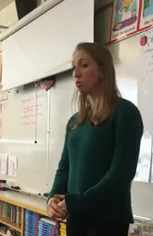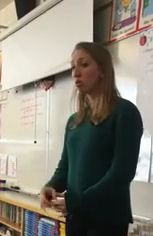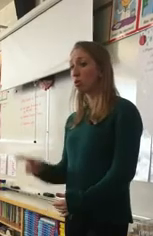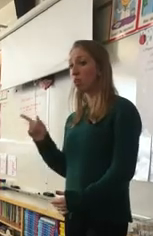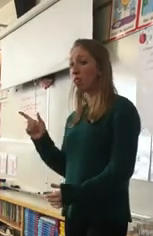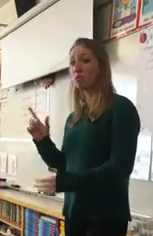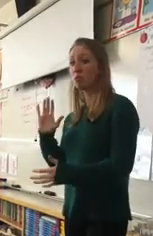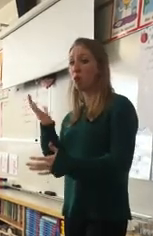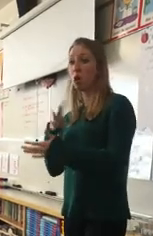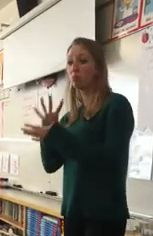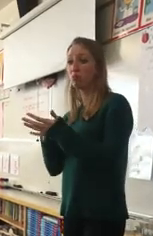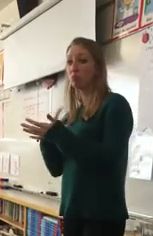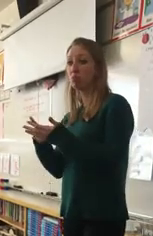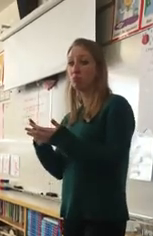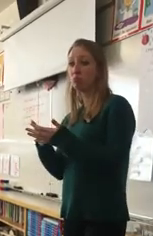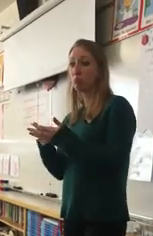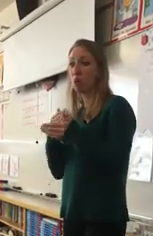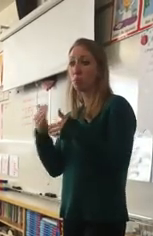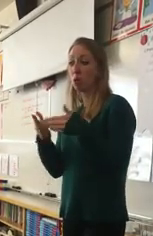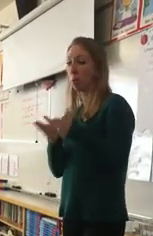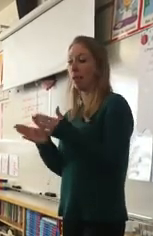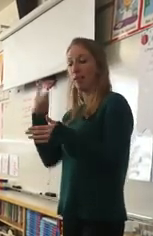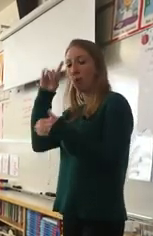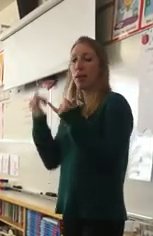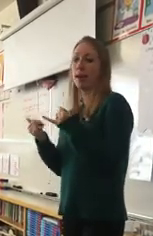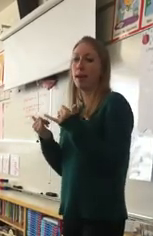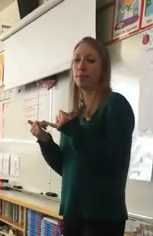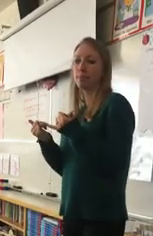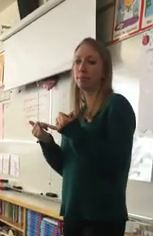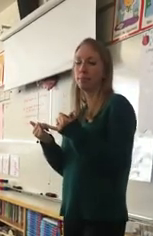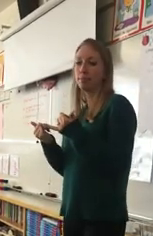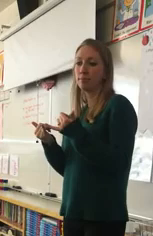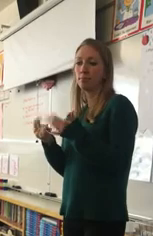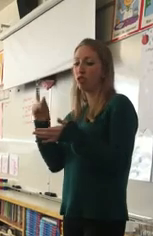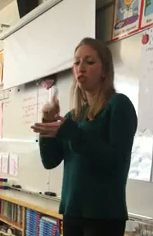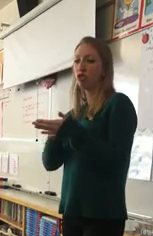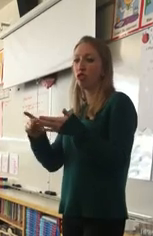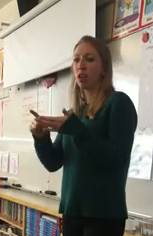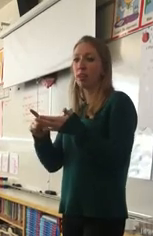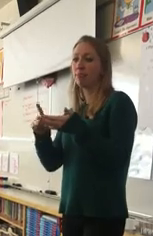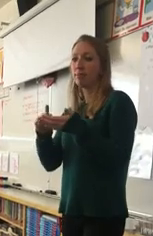not having a lesson. This is the check-in, how are you doing so far day. Okay?